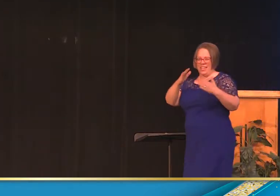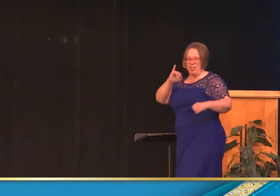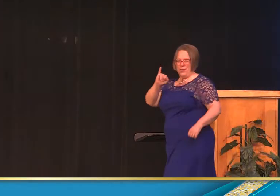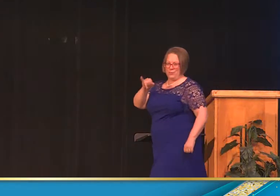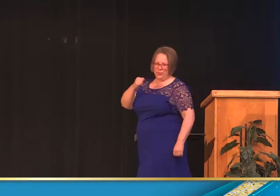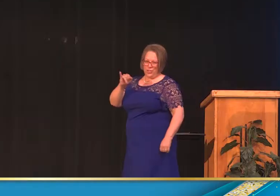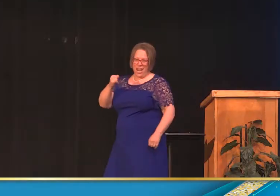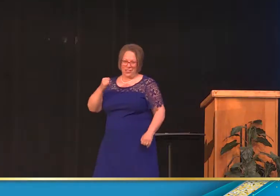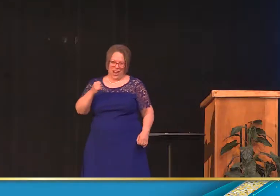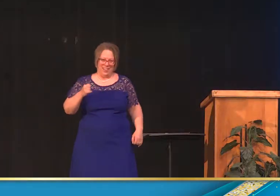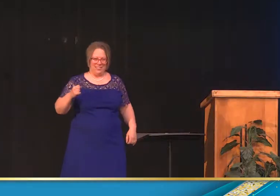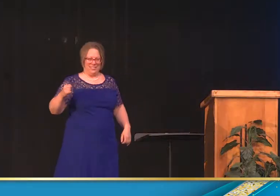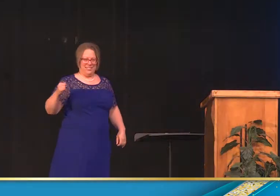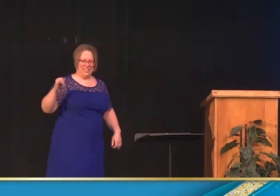Thank you so much, JJ.